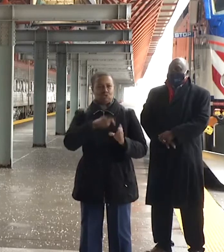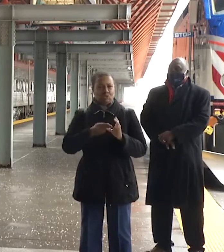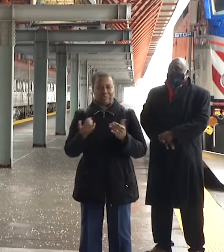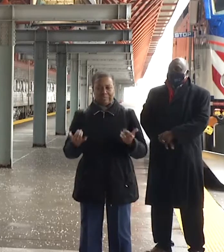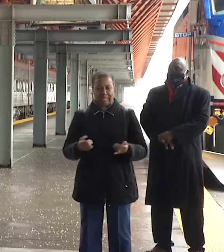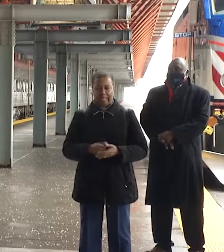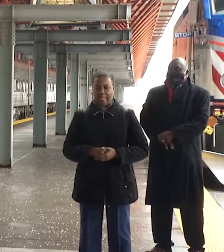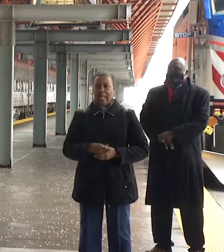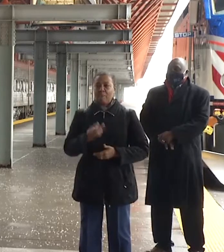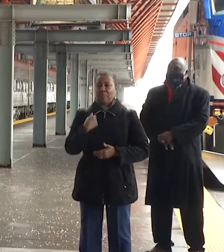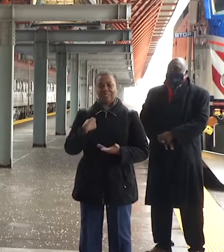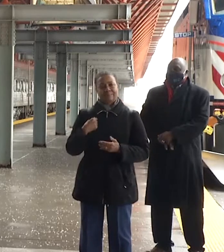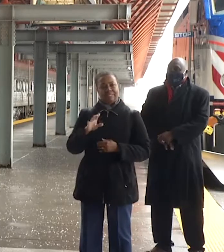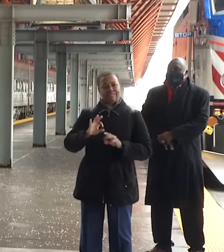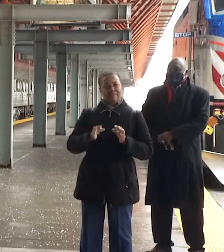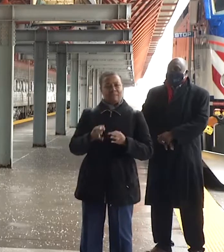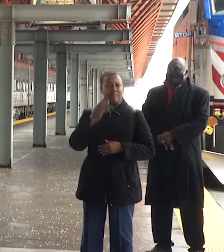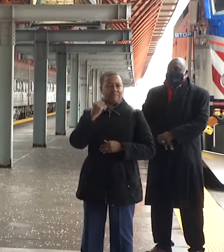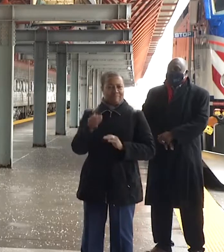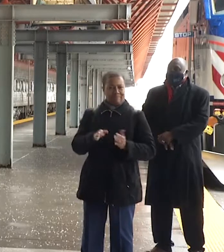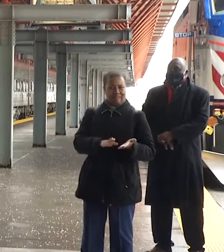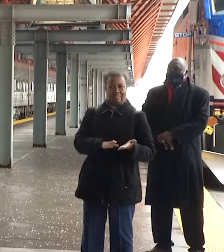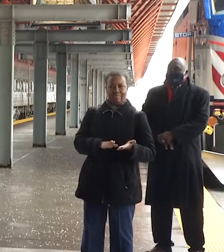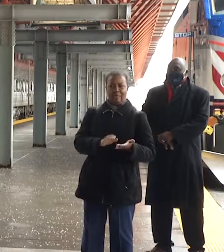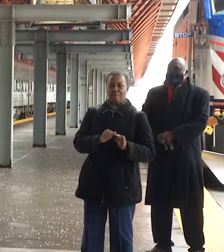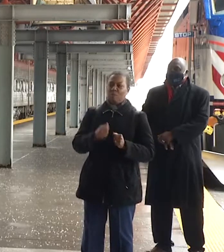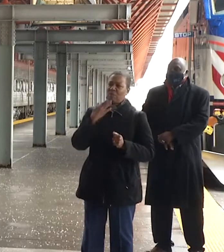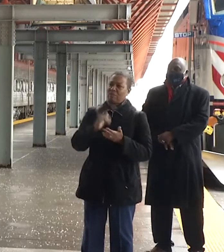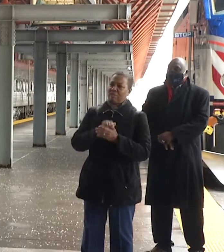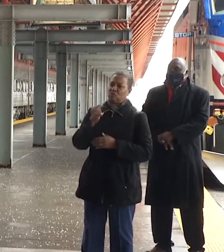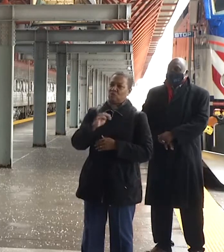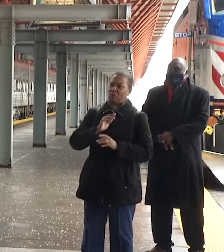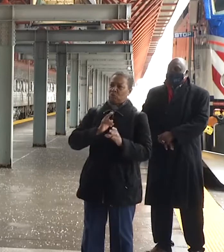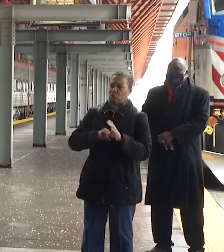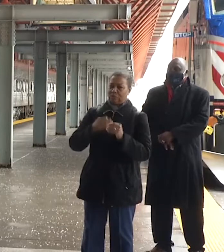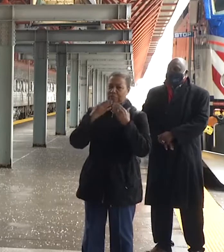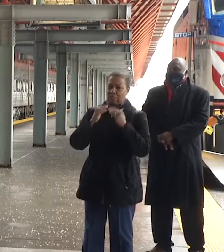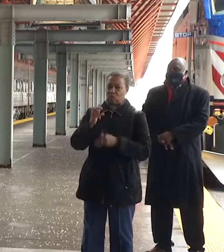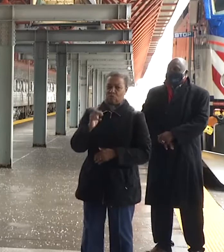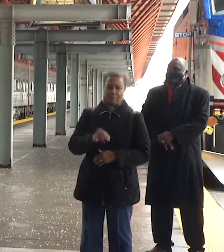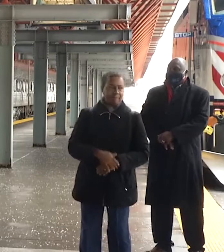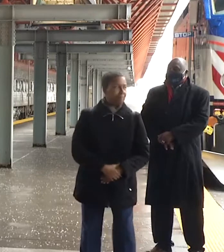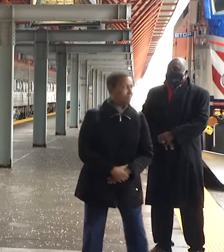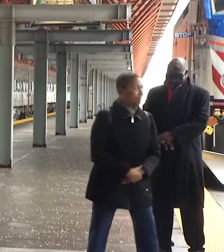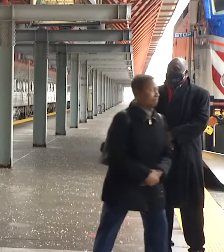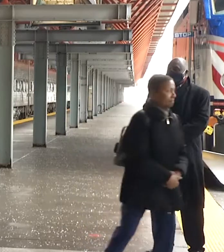today because of a death in the family, but we're grateful that Jim could join us. Thank you, Jim.